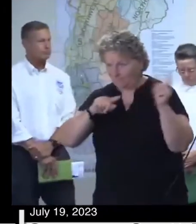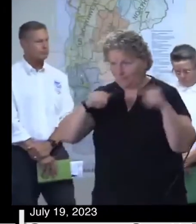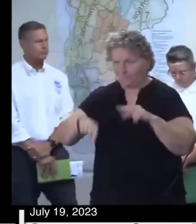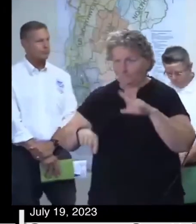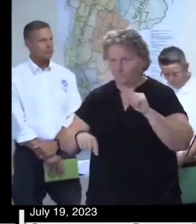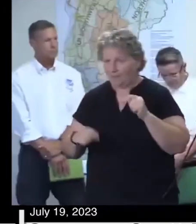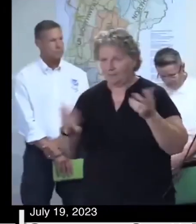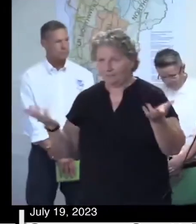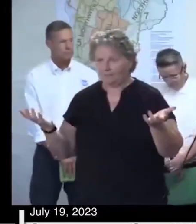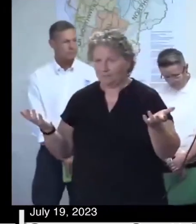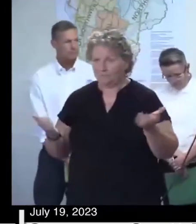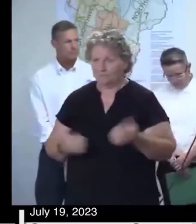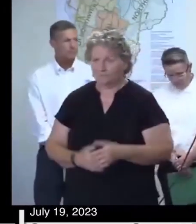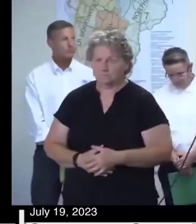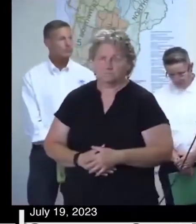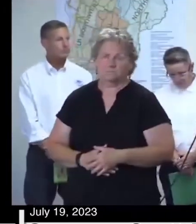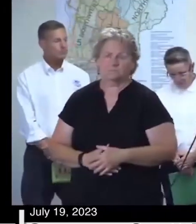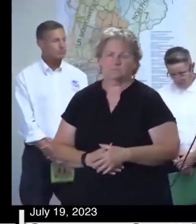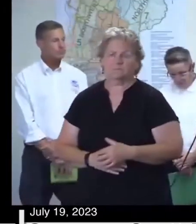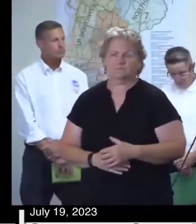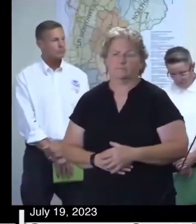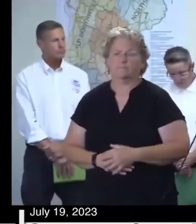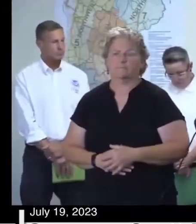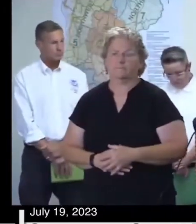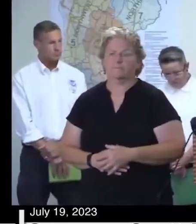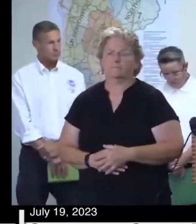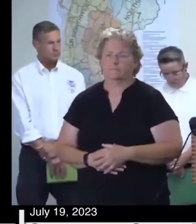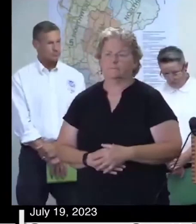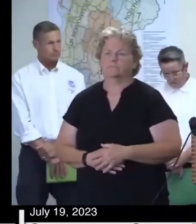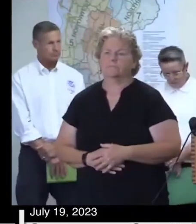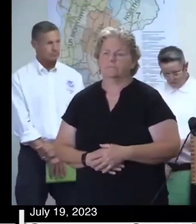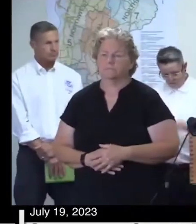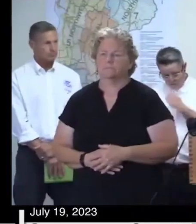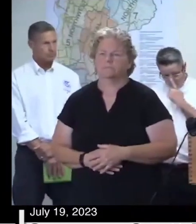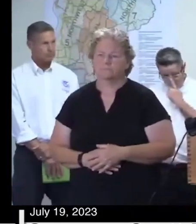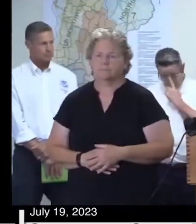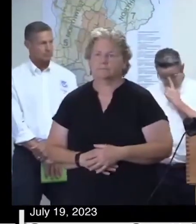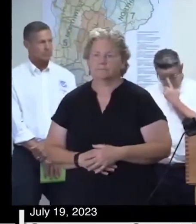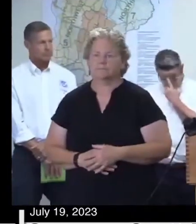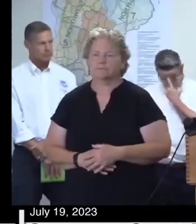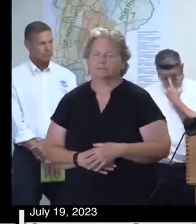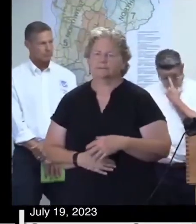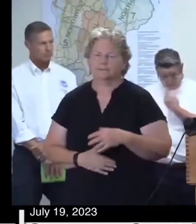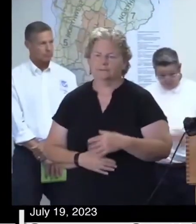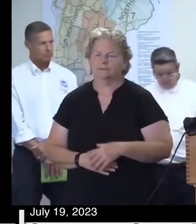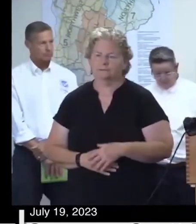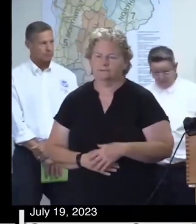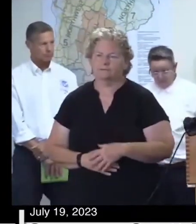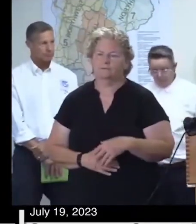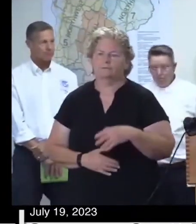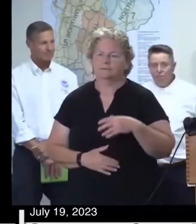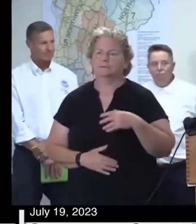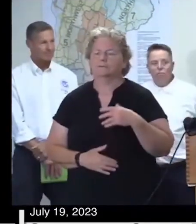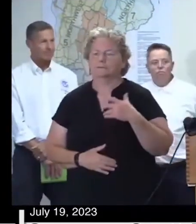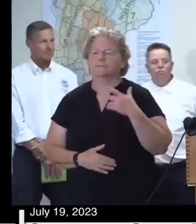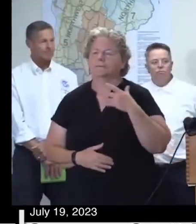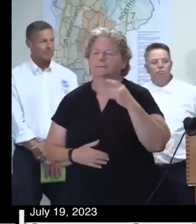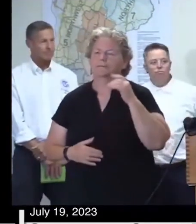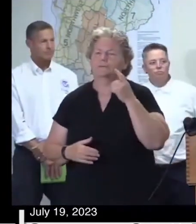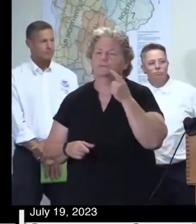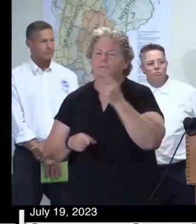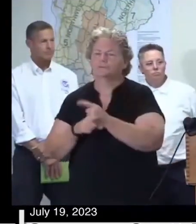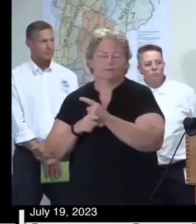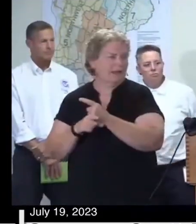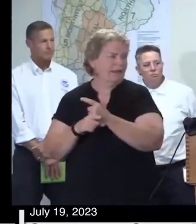Thanks, Calvin, for that question. There's been a lot of chattering about what the state hasn't been doing, what FEMA hasn't been